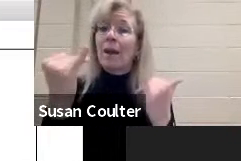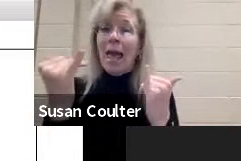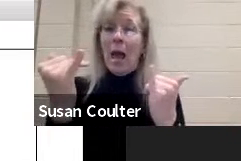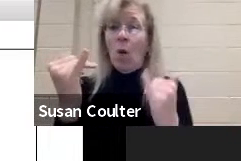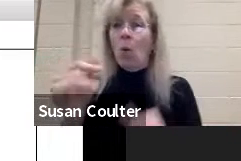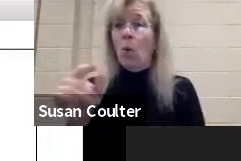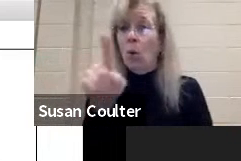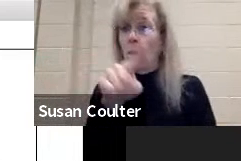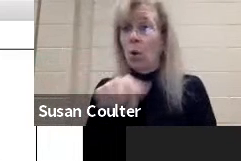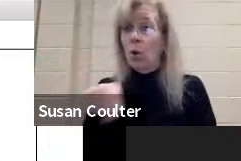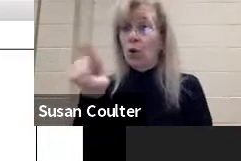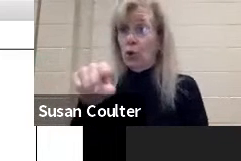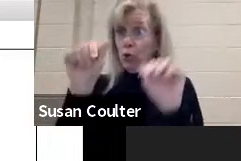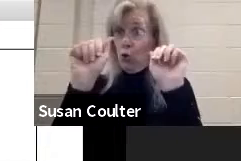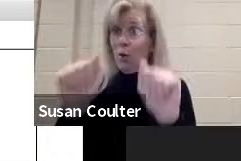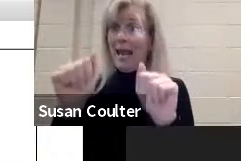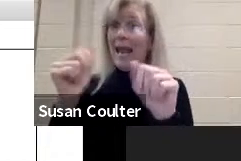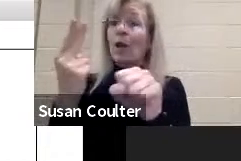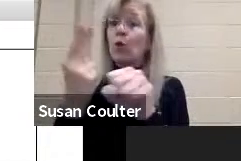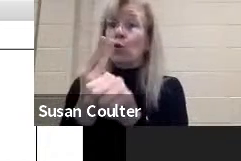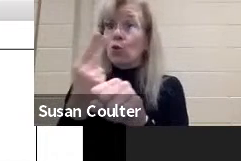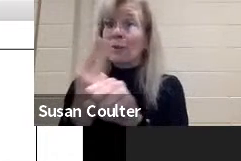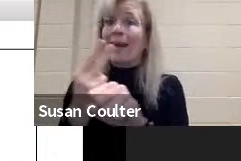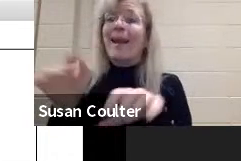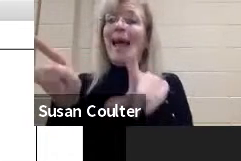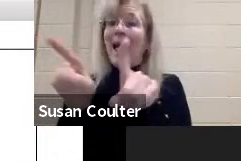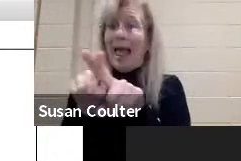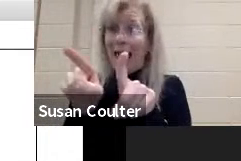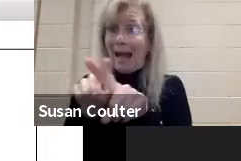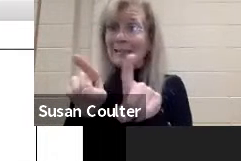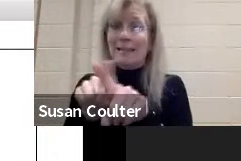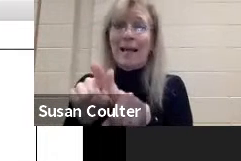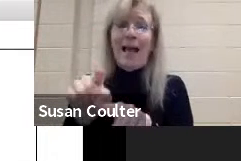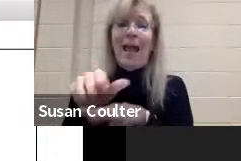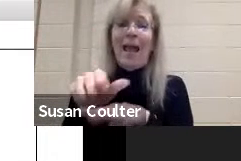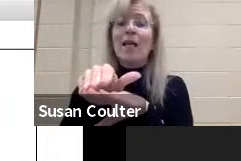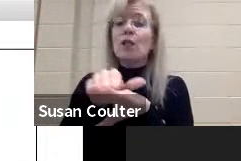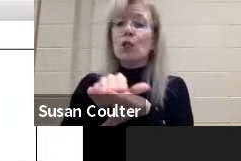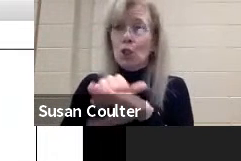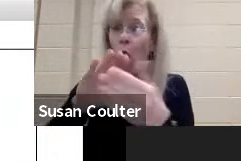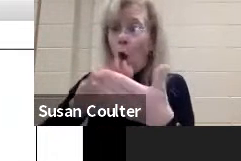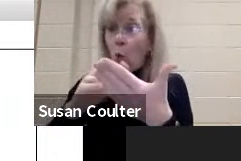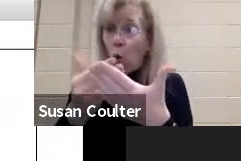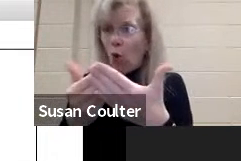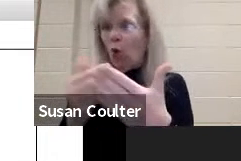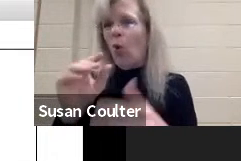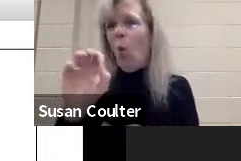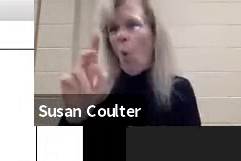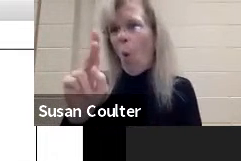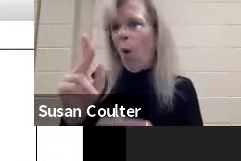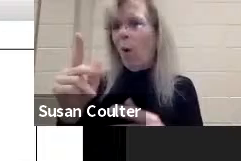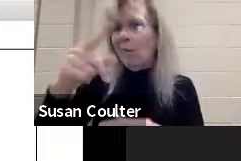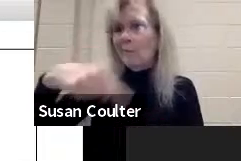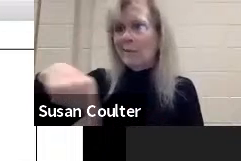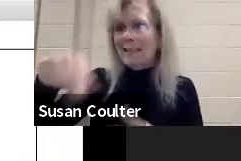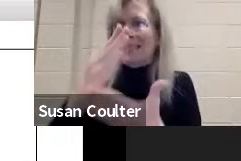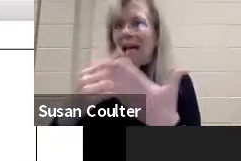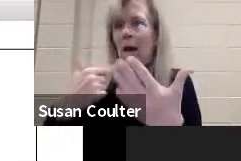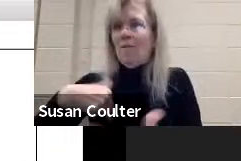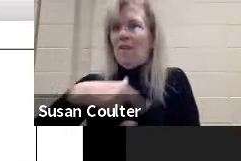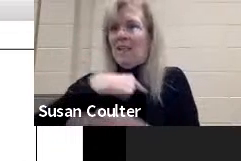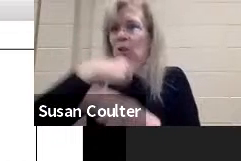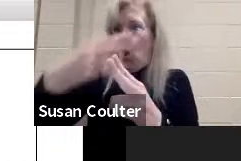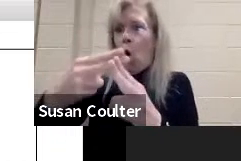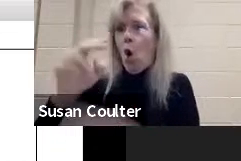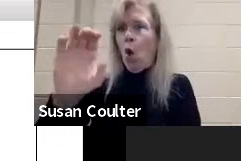And now you can use it as a slow cooker, or